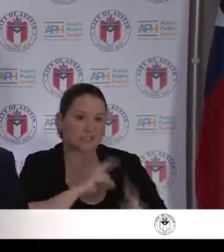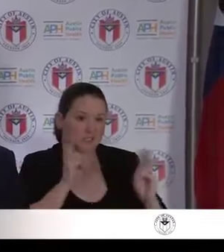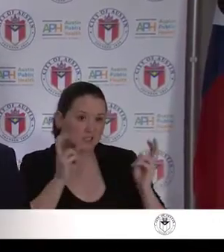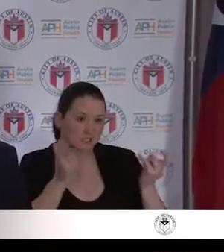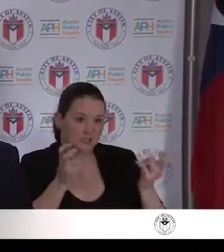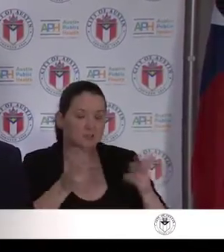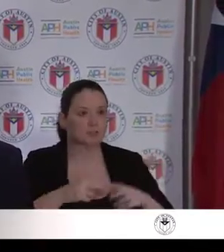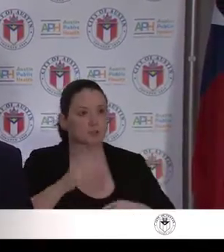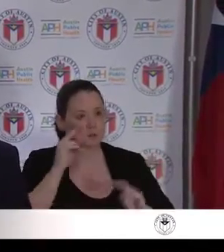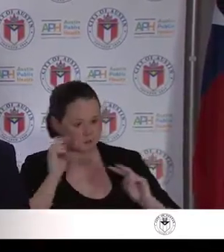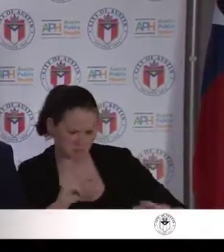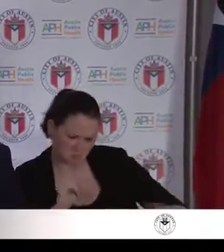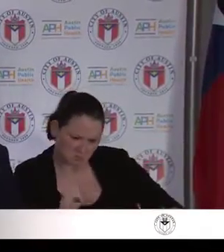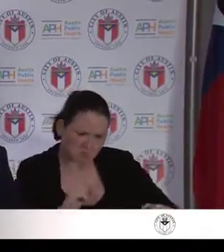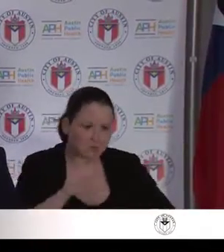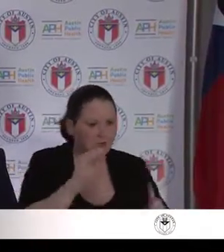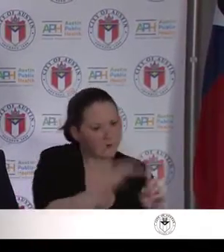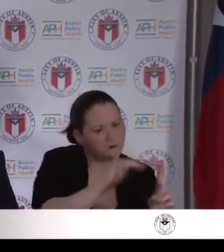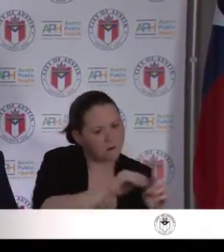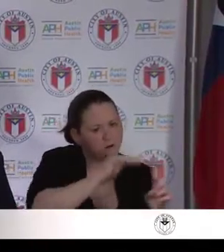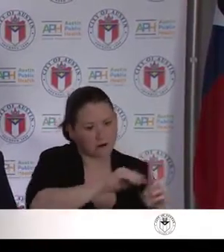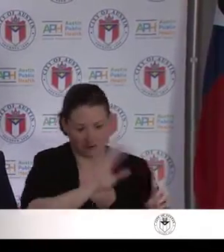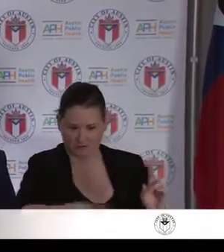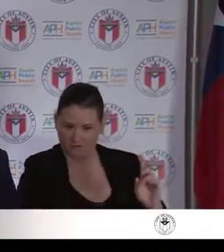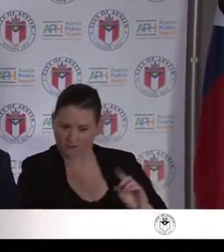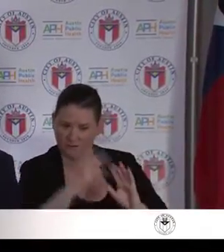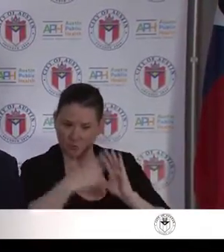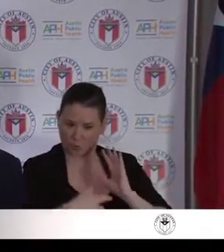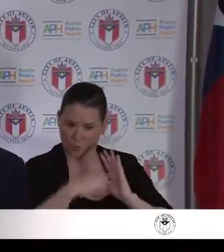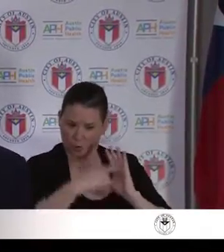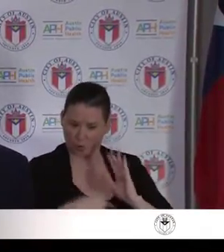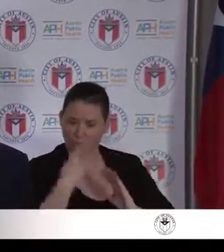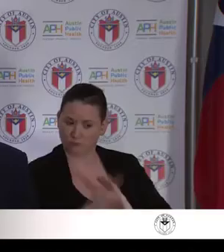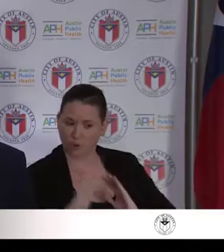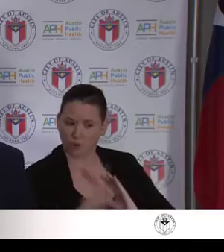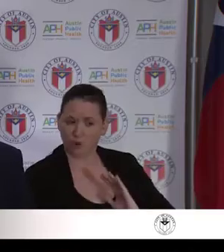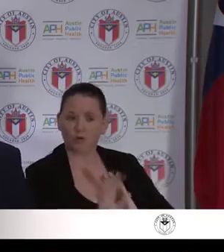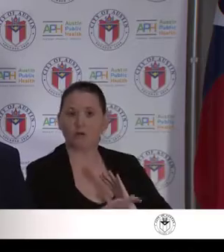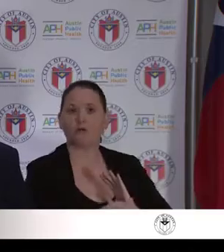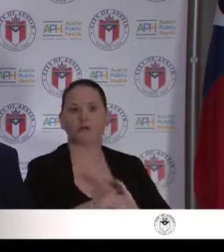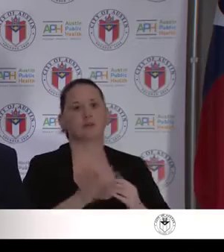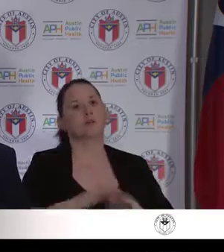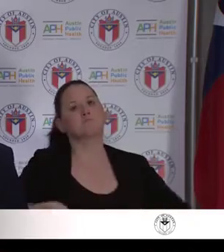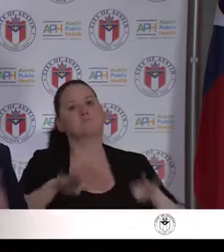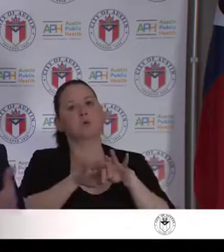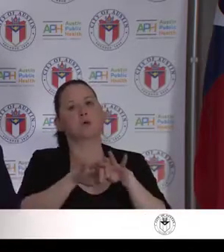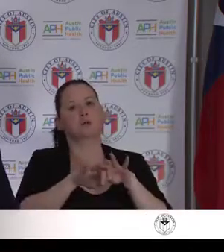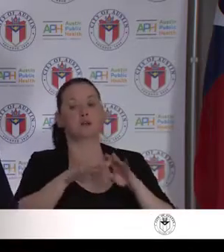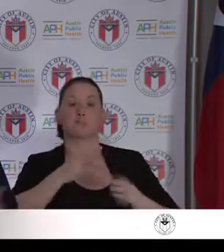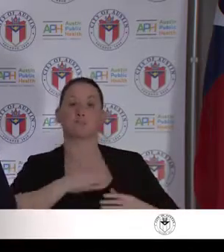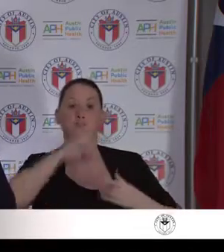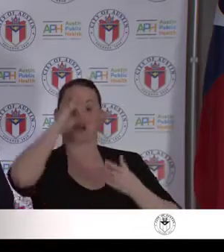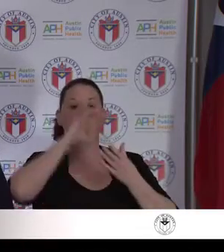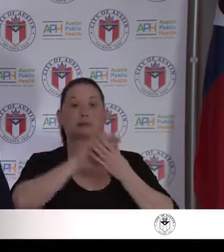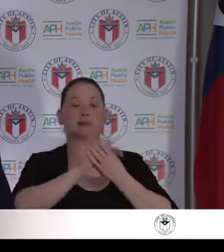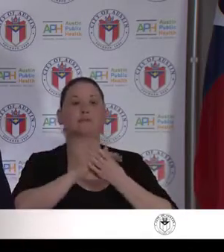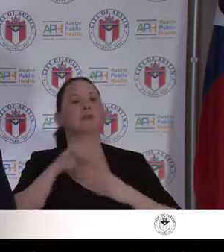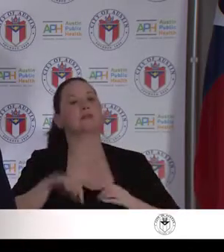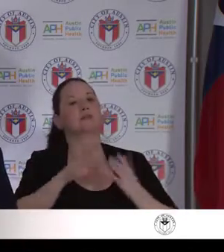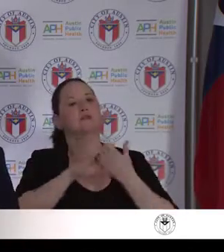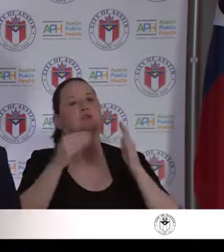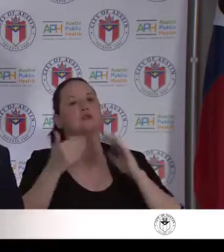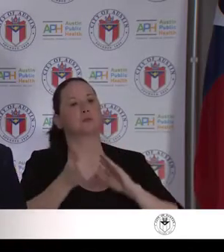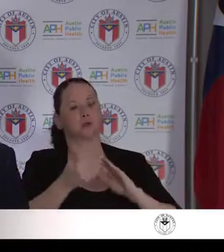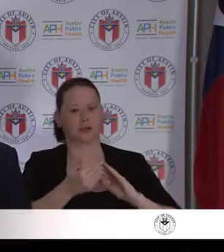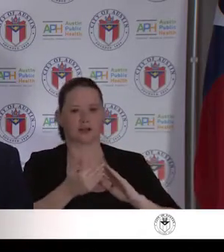need to be reminded of what the rules are or told about them. You know, my belief is that in this